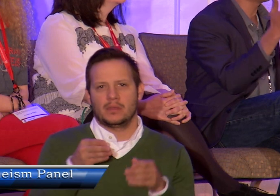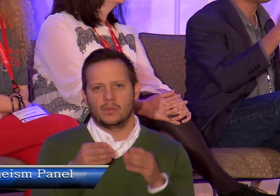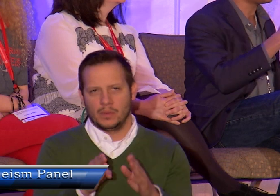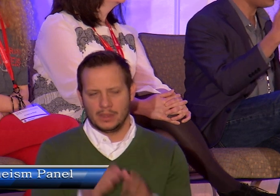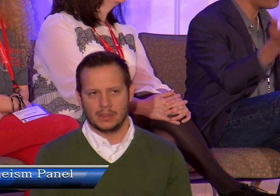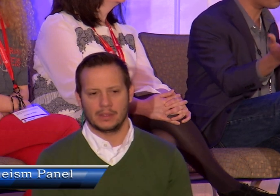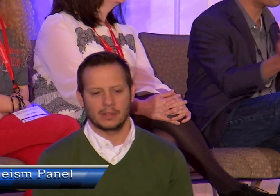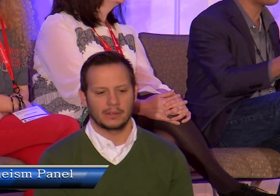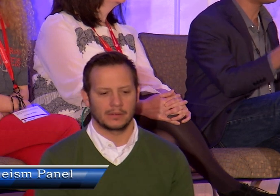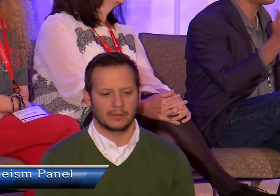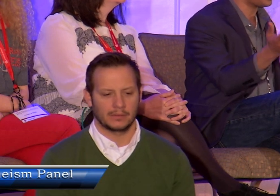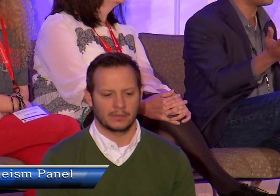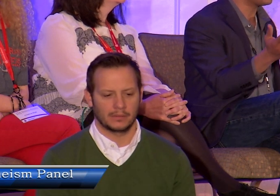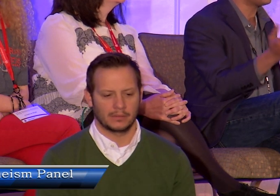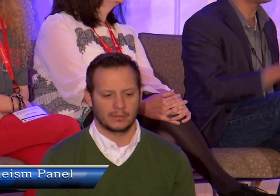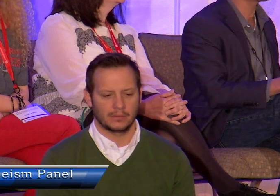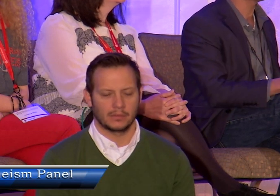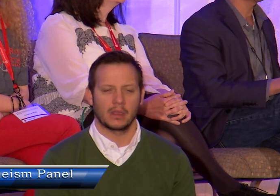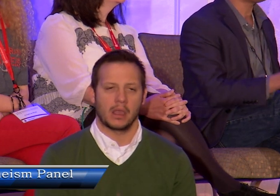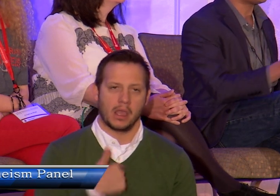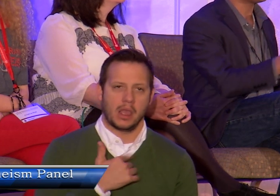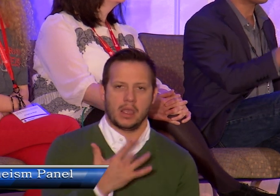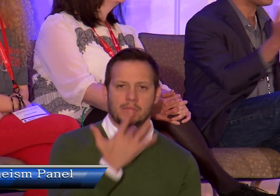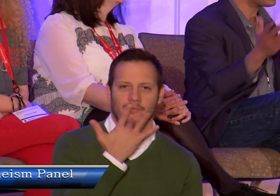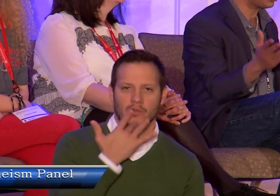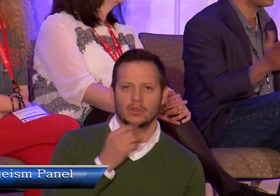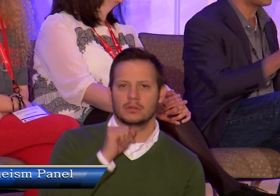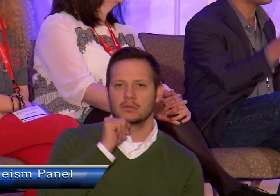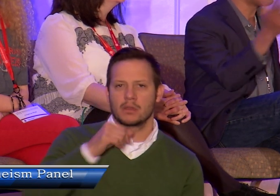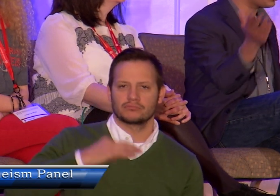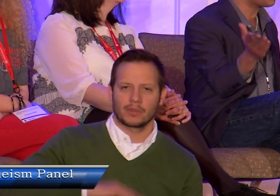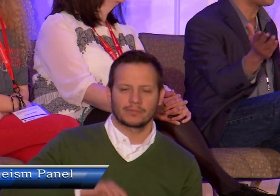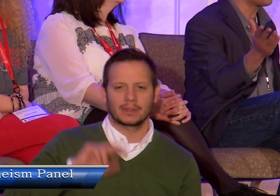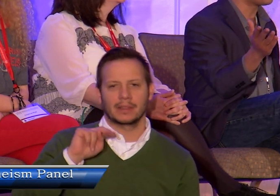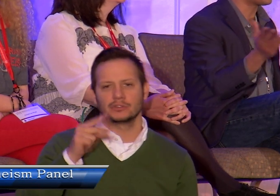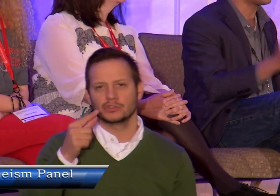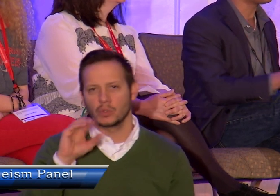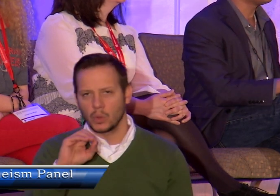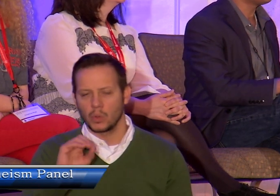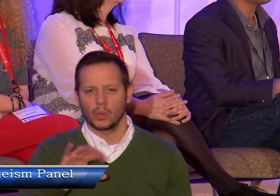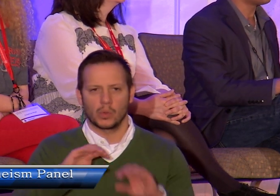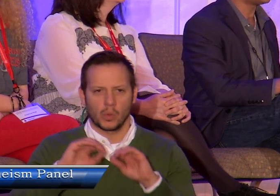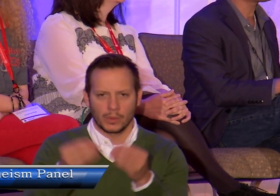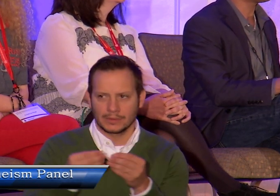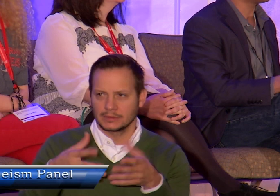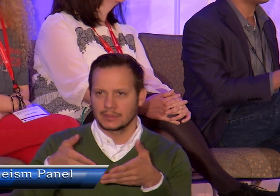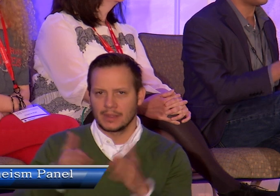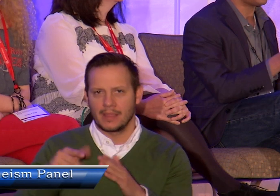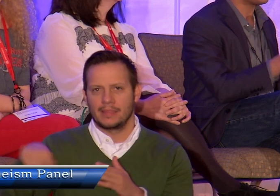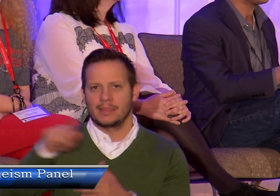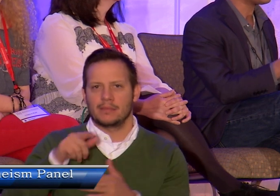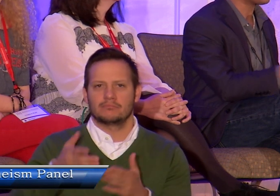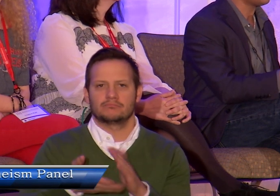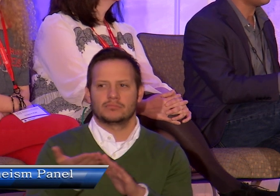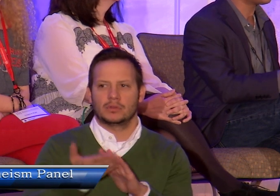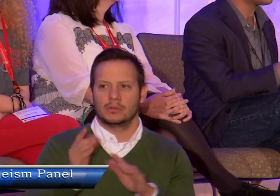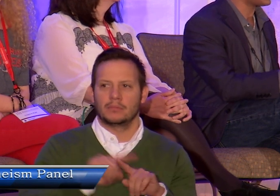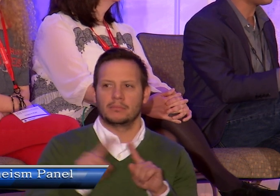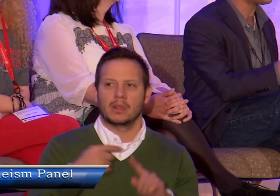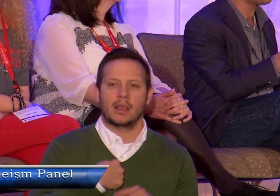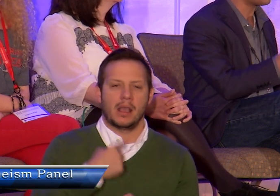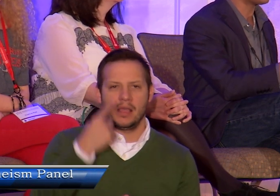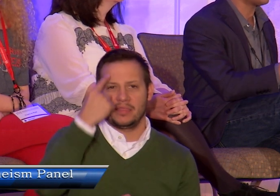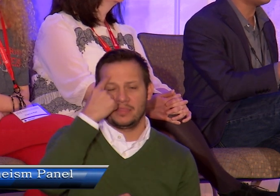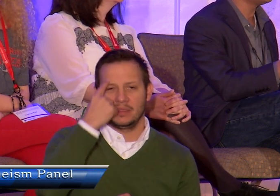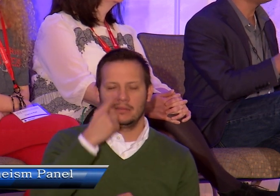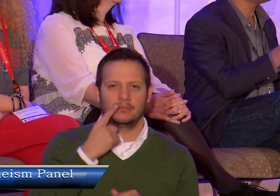done by non-for-profits, the NGOs, and create a solidarity with the people over there. But I think it's wrong to say